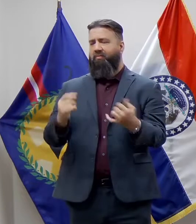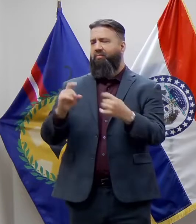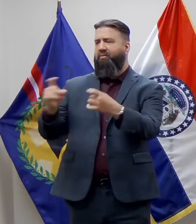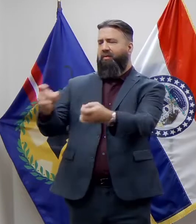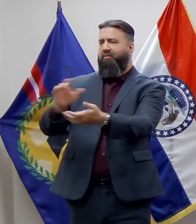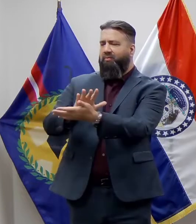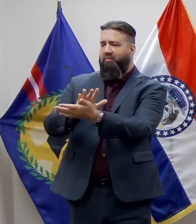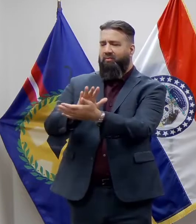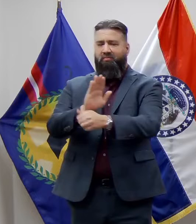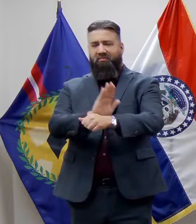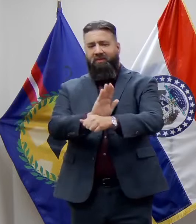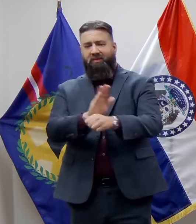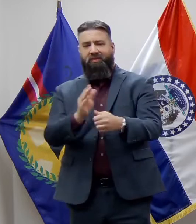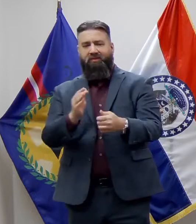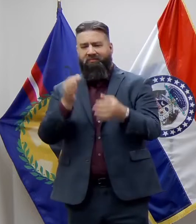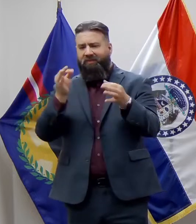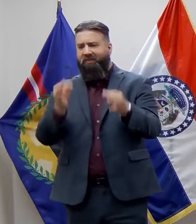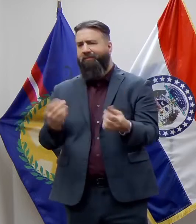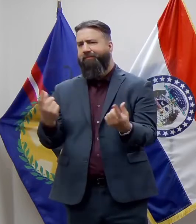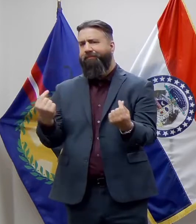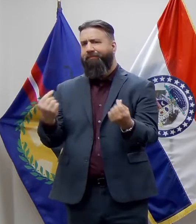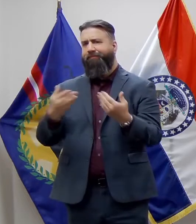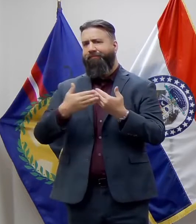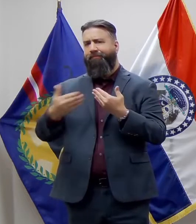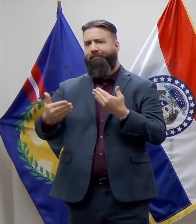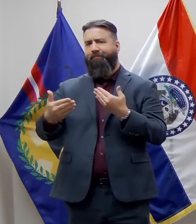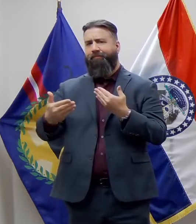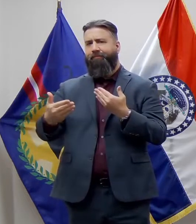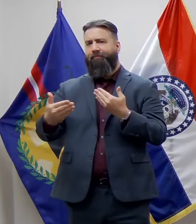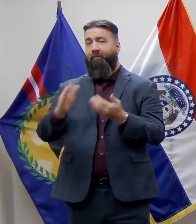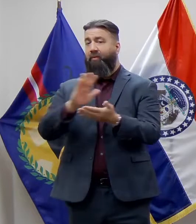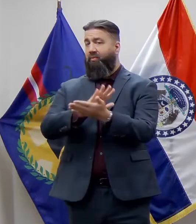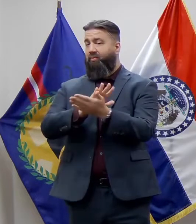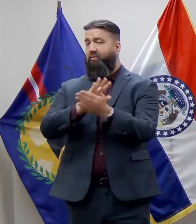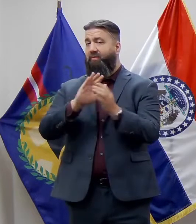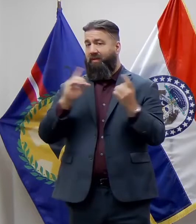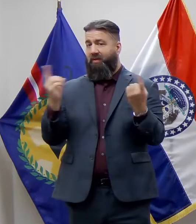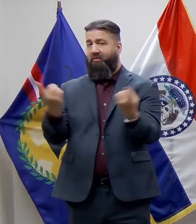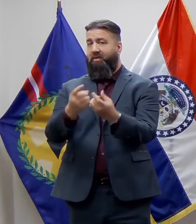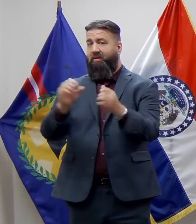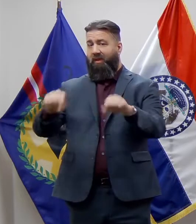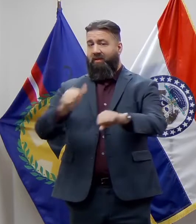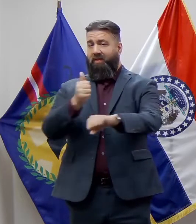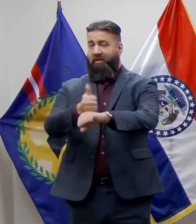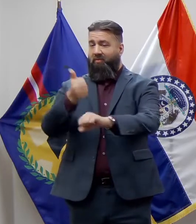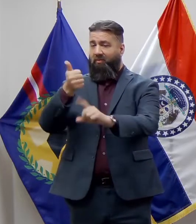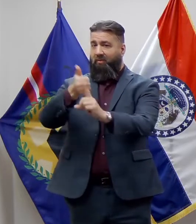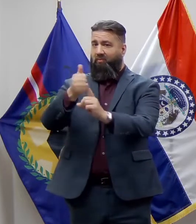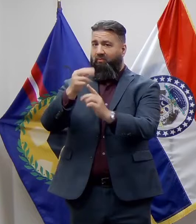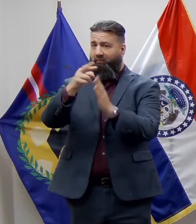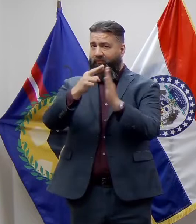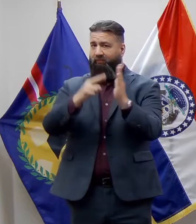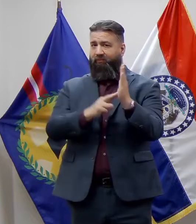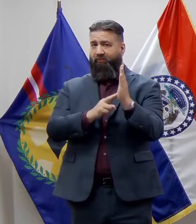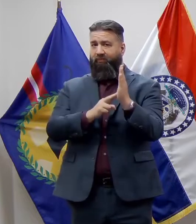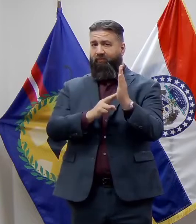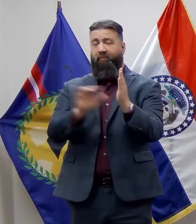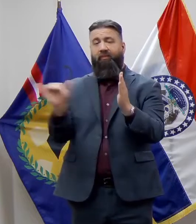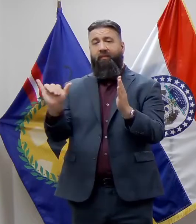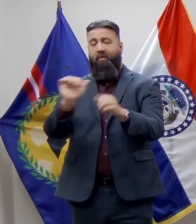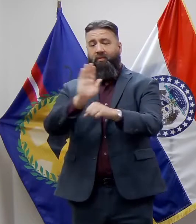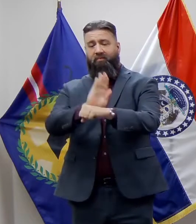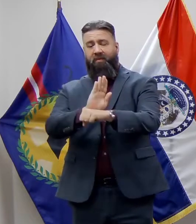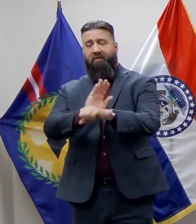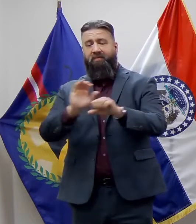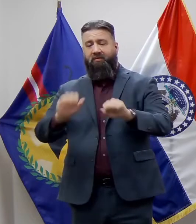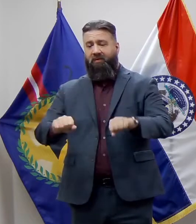want to move forward. School districts can set their own public health guidelines, and businesses can keep in place whatever protocols they